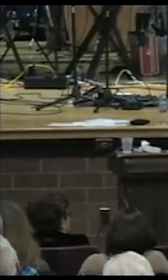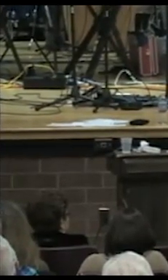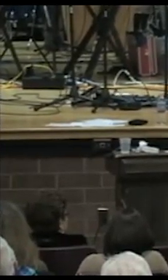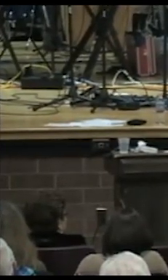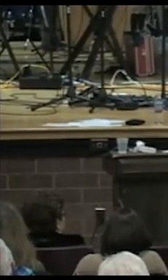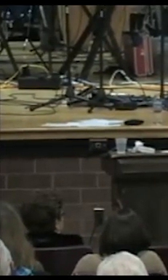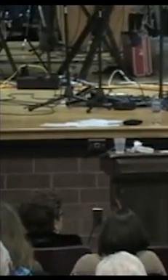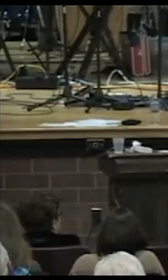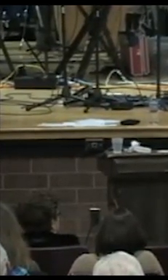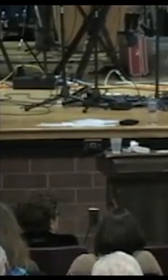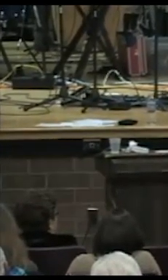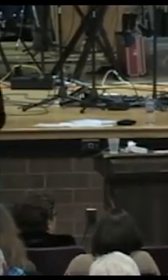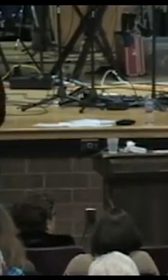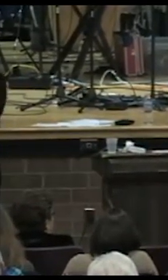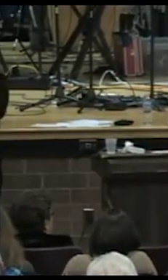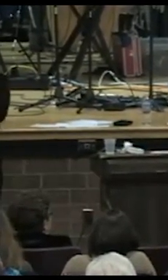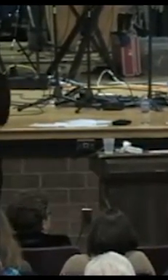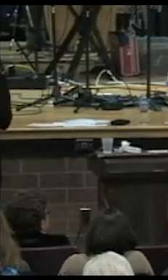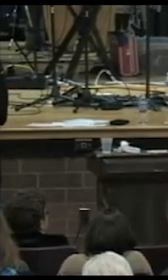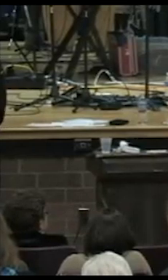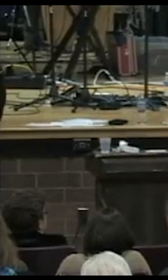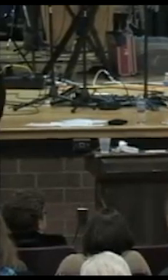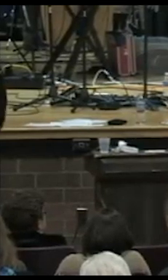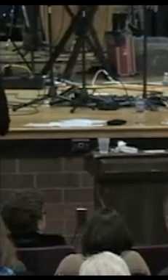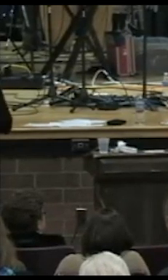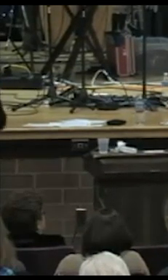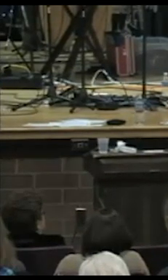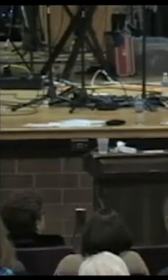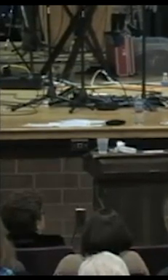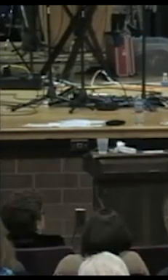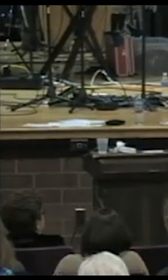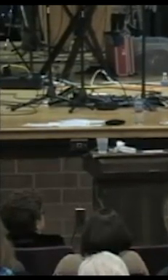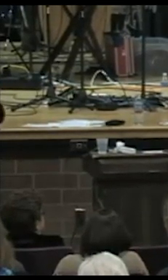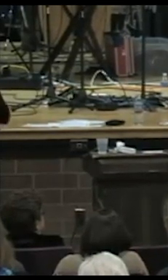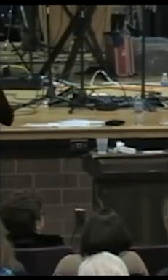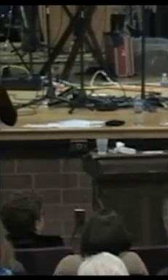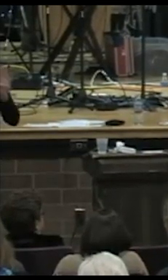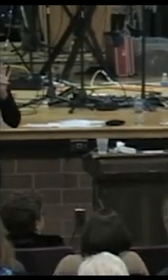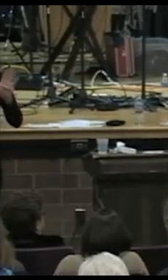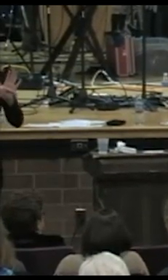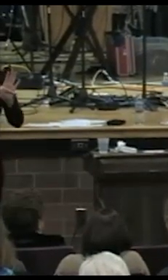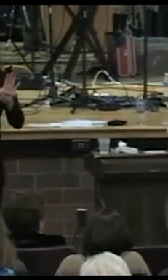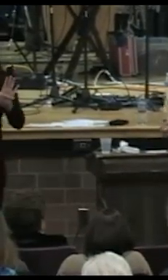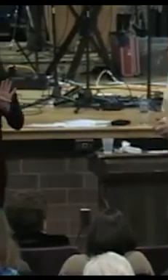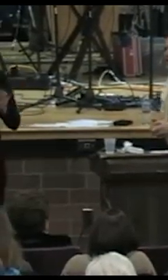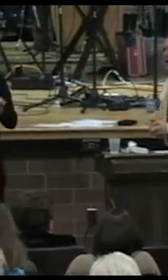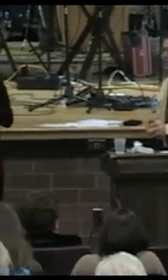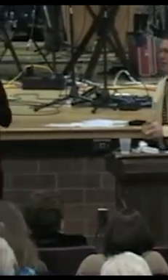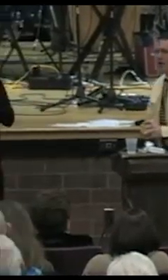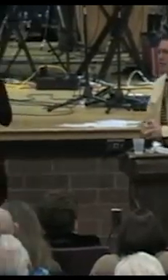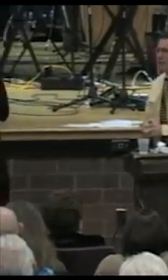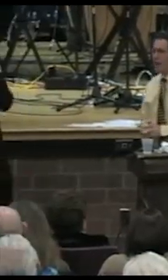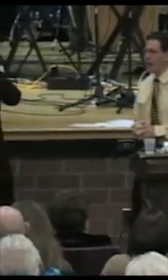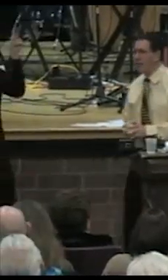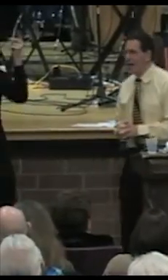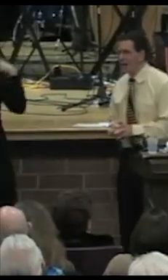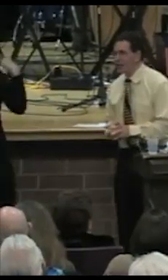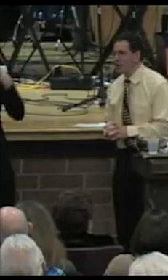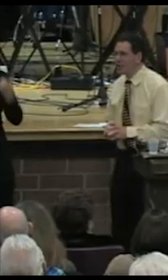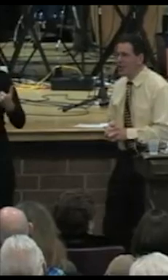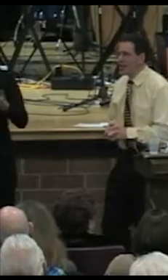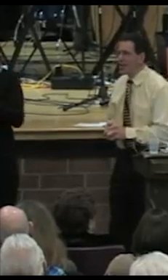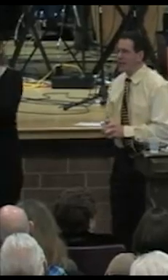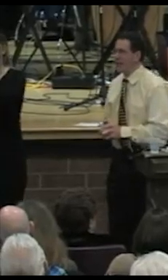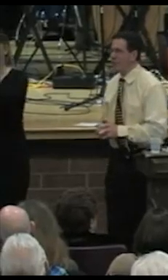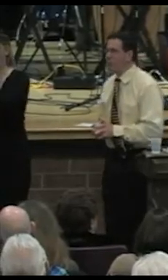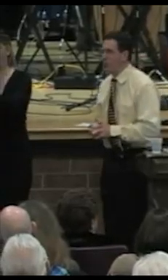rag-picking fishermen that Jesus called. And he used them to change the world. Why? He got them on the same